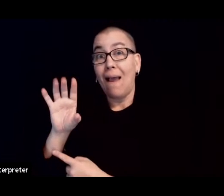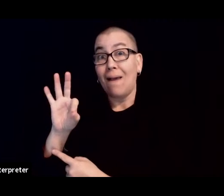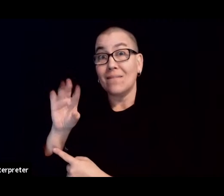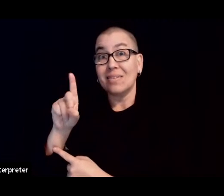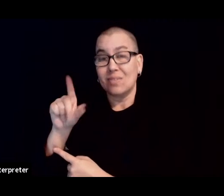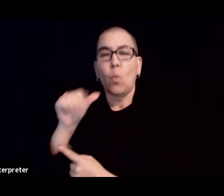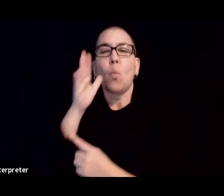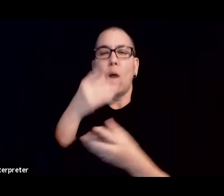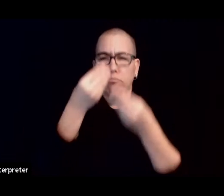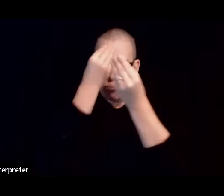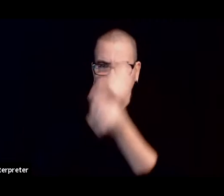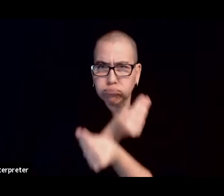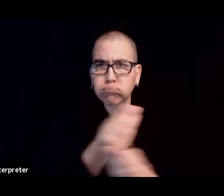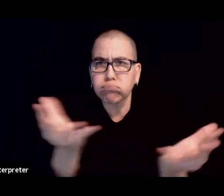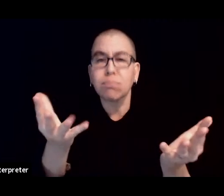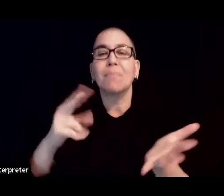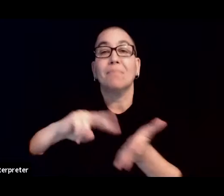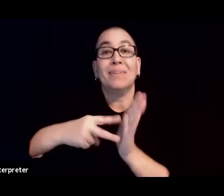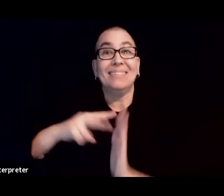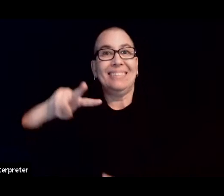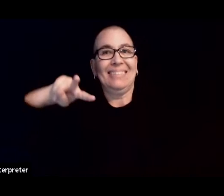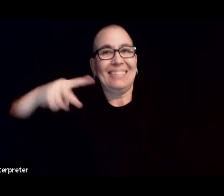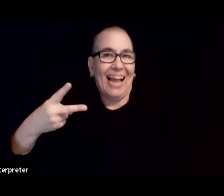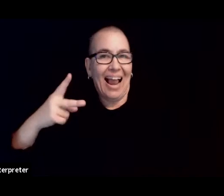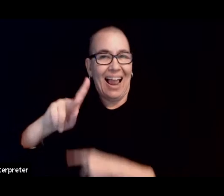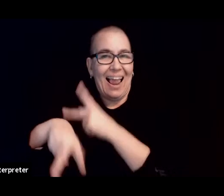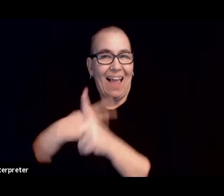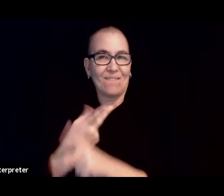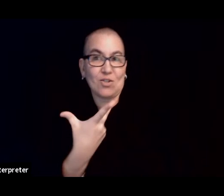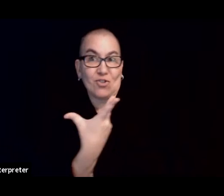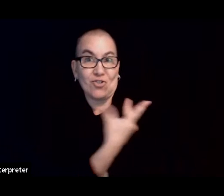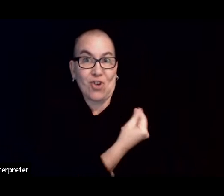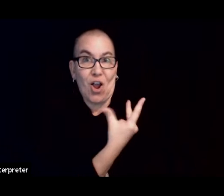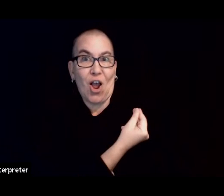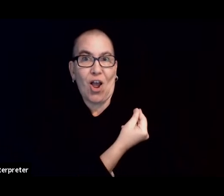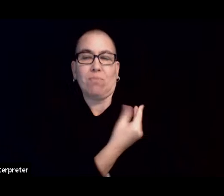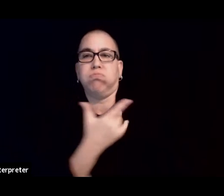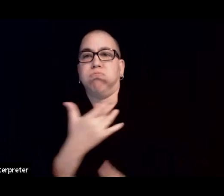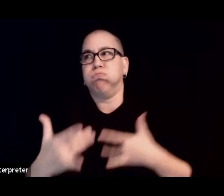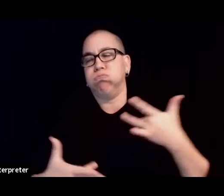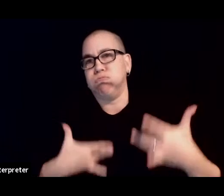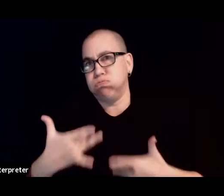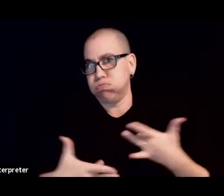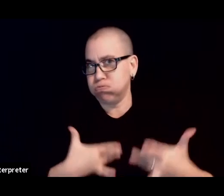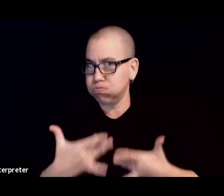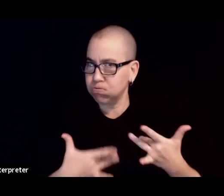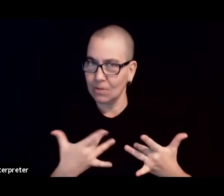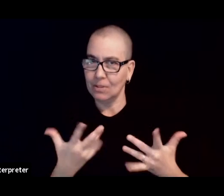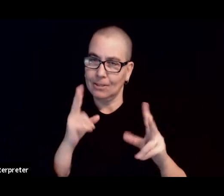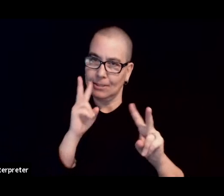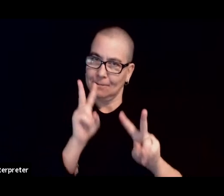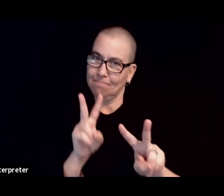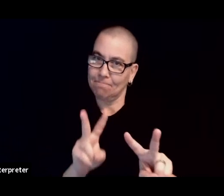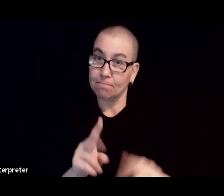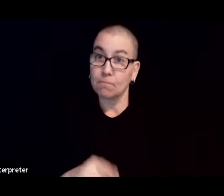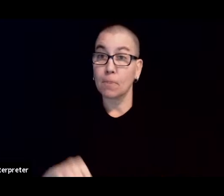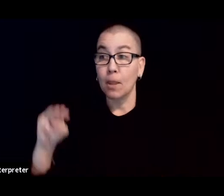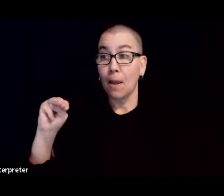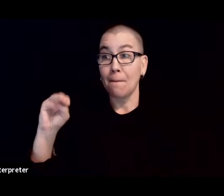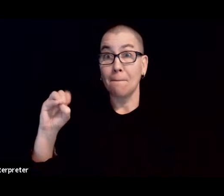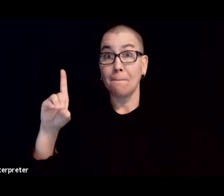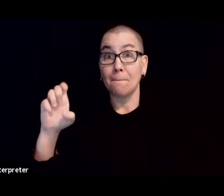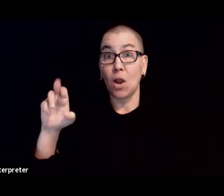second vaccine that has been approved as safe and effective, and Moderna's vaccine has been shown to be a